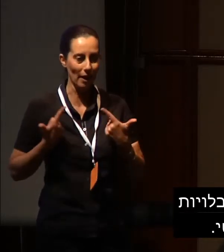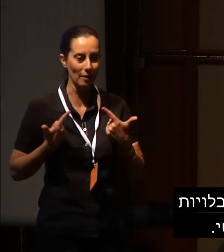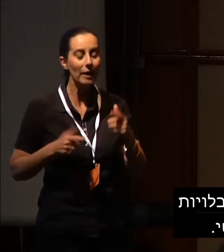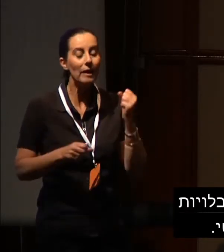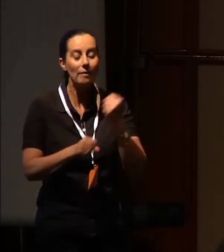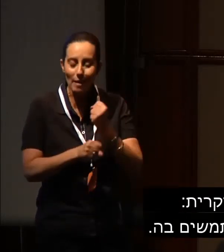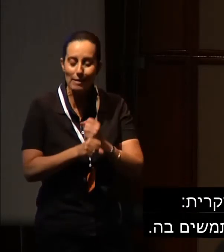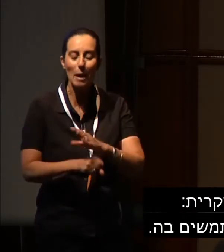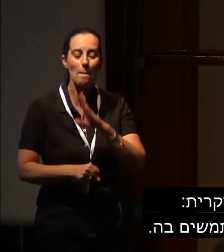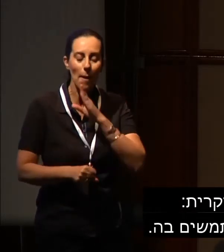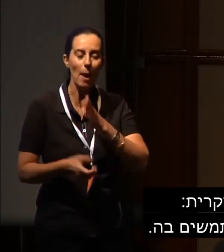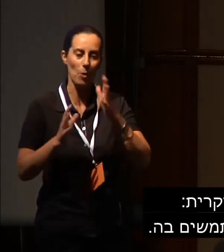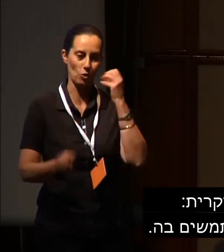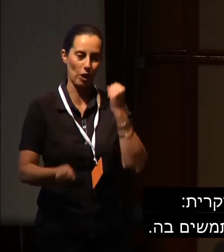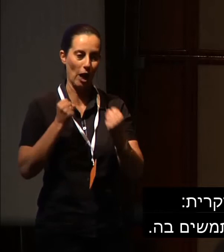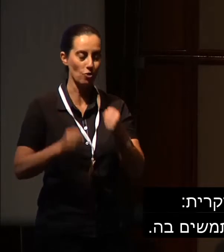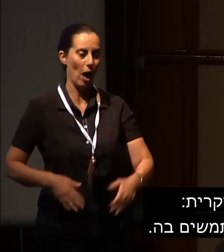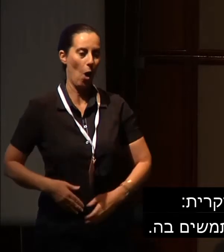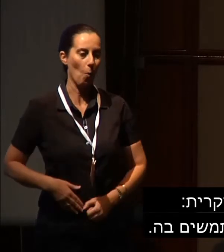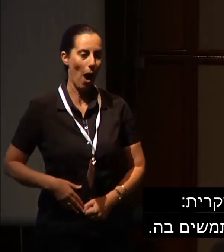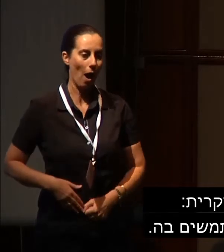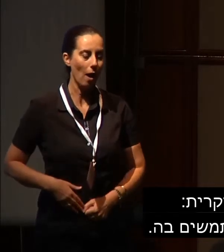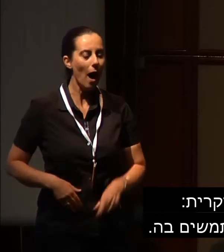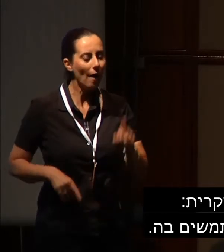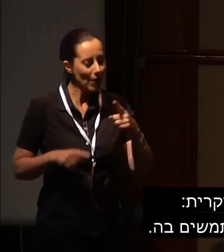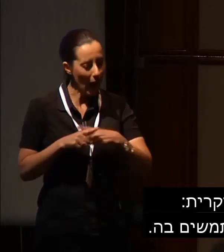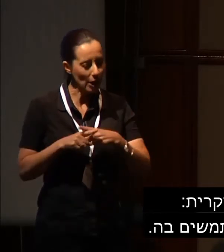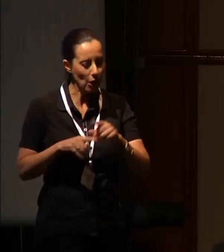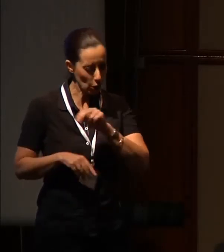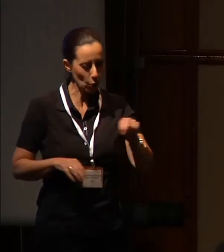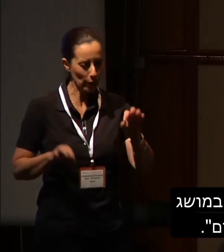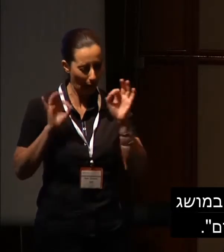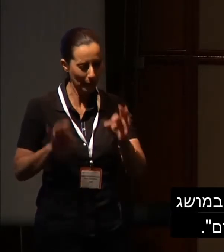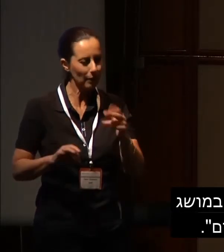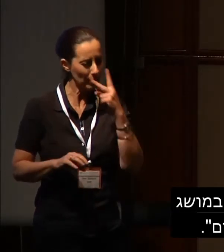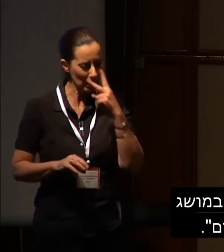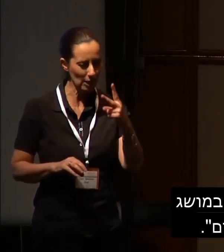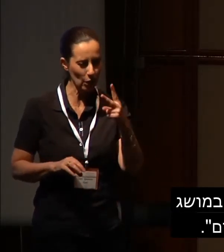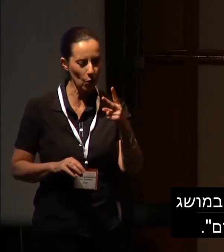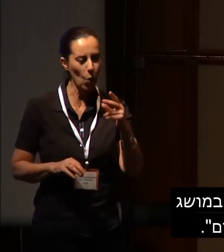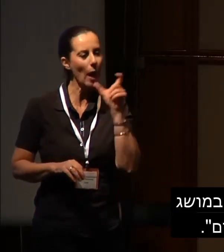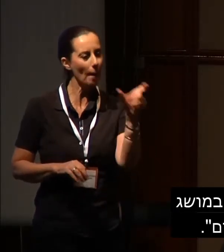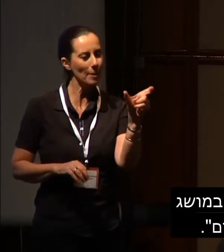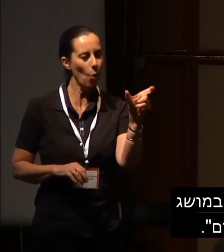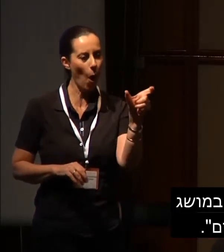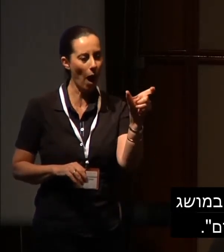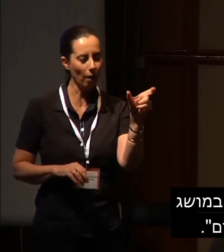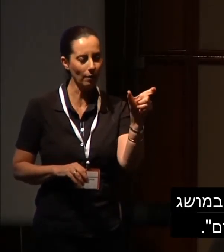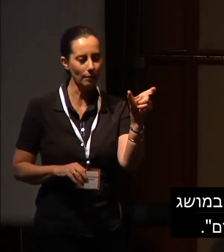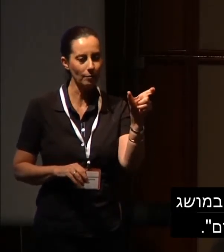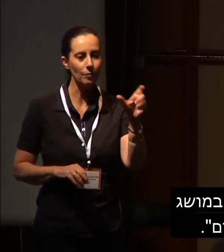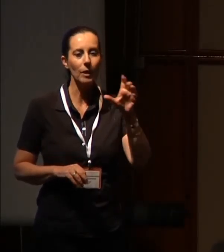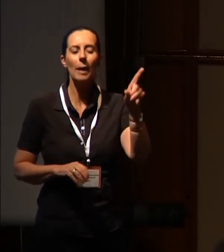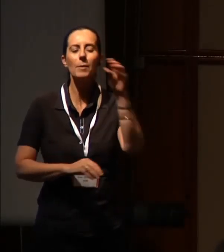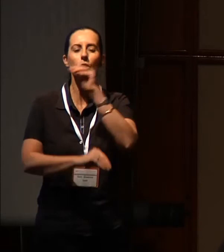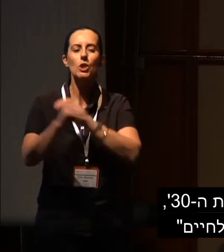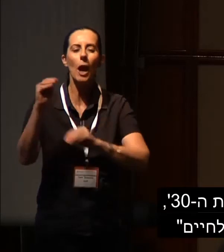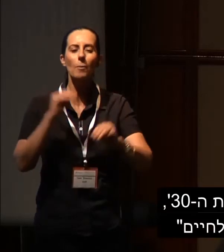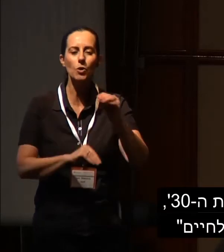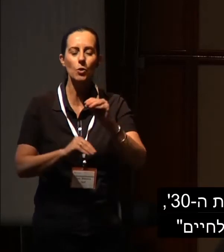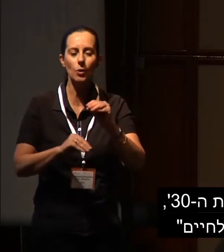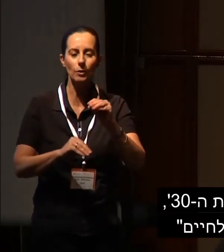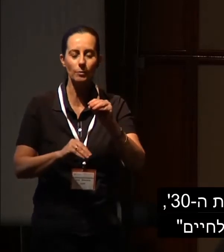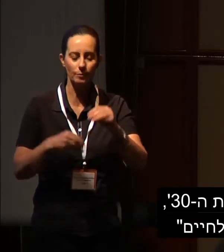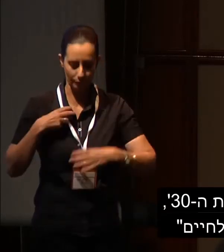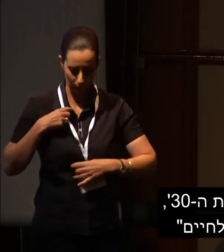unborn fetuses. But still, the main issue is this. Look at the language being used. Like in 2010s, we were using the term incompatible with life. There